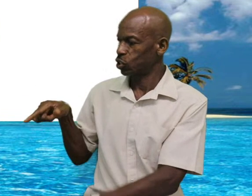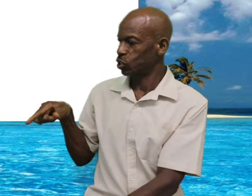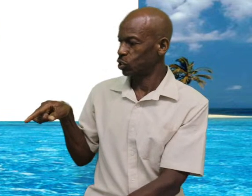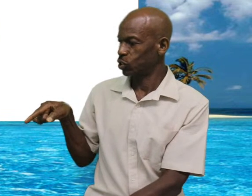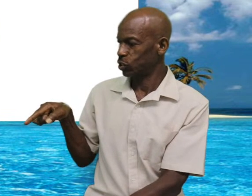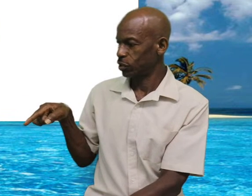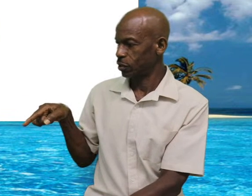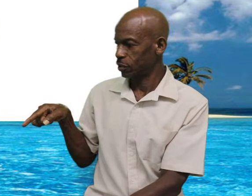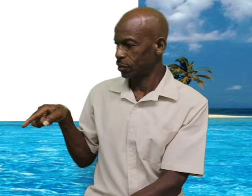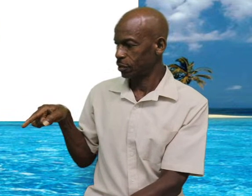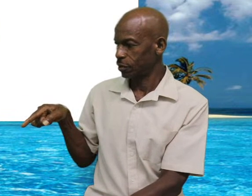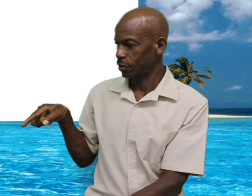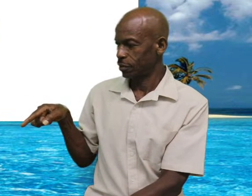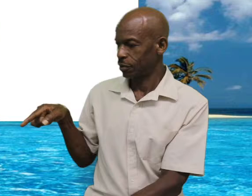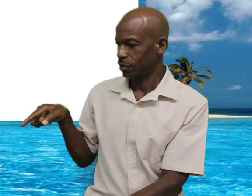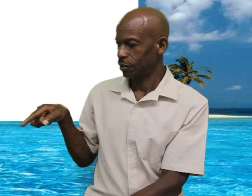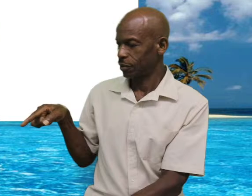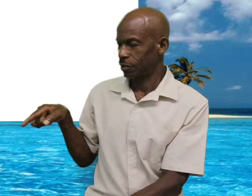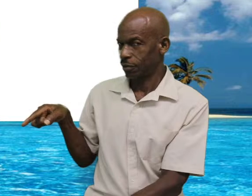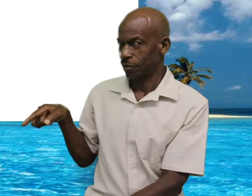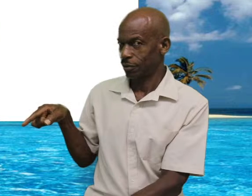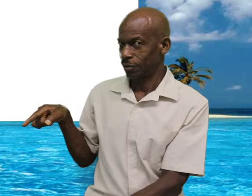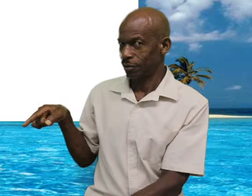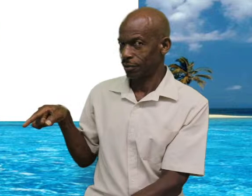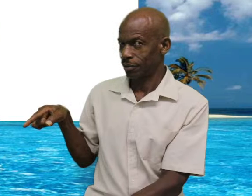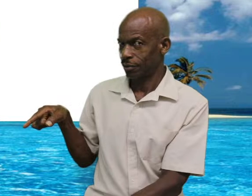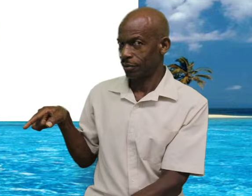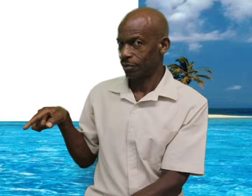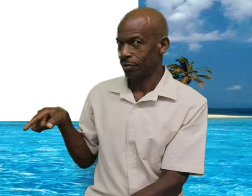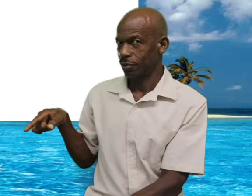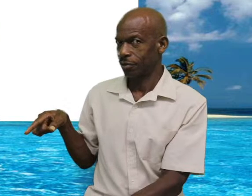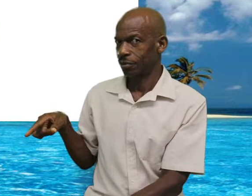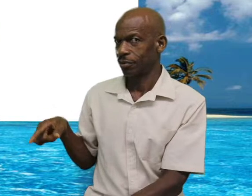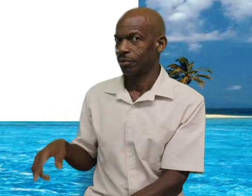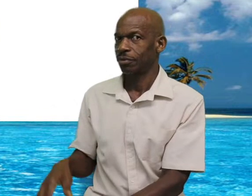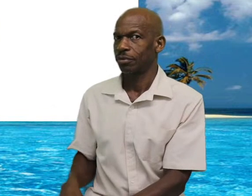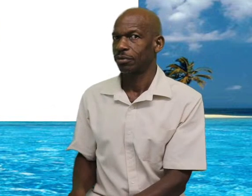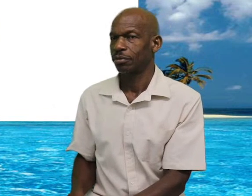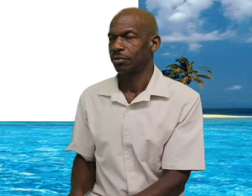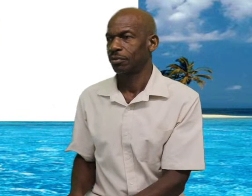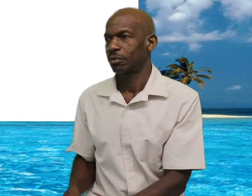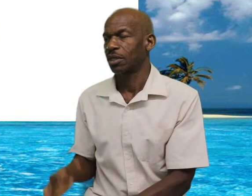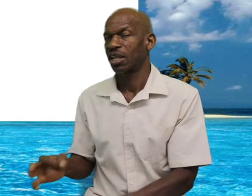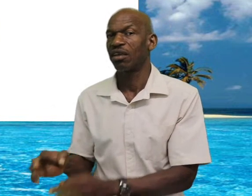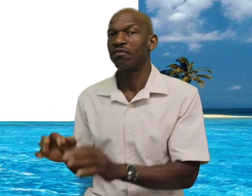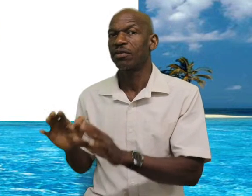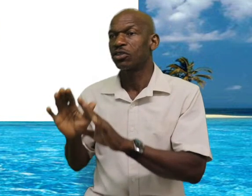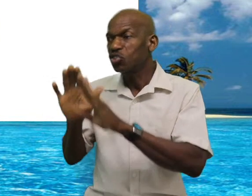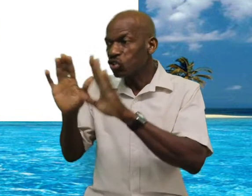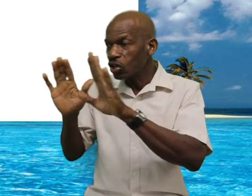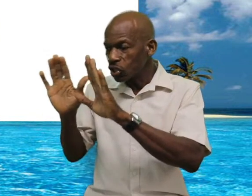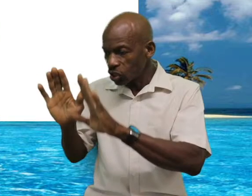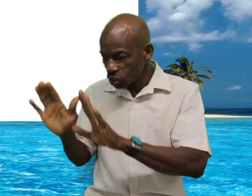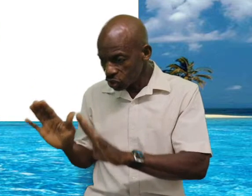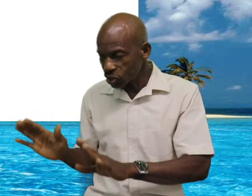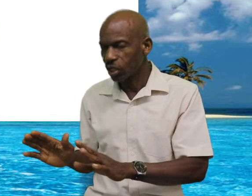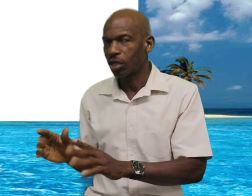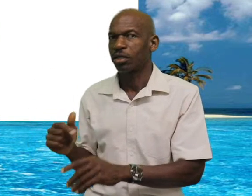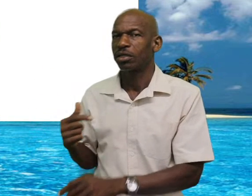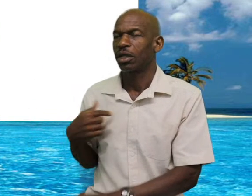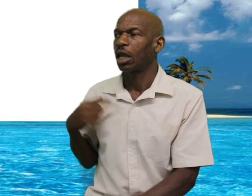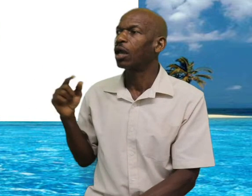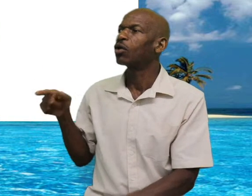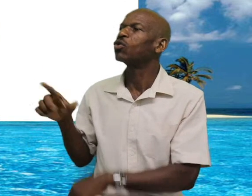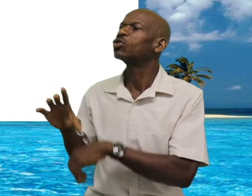because I go there. So I will show that if it's like John's church, every Sunday he's going there, or Sharon's church,